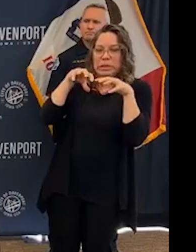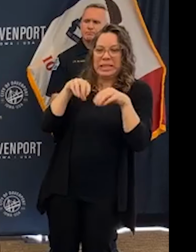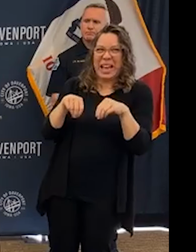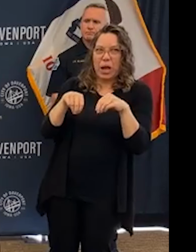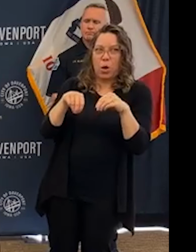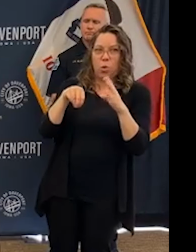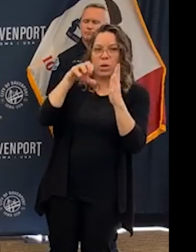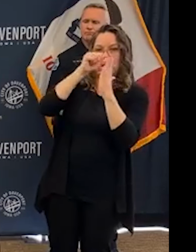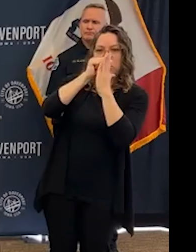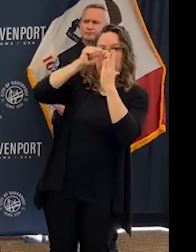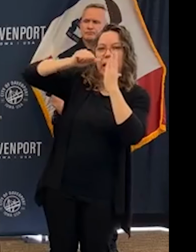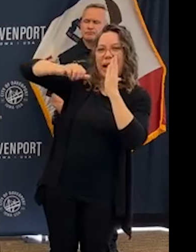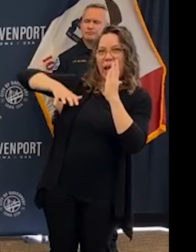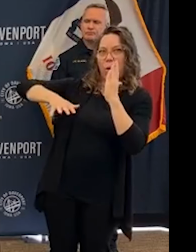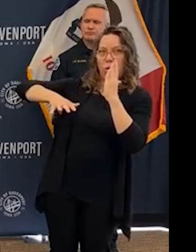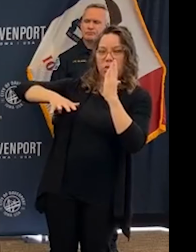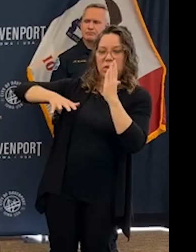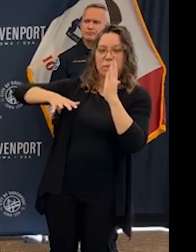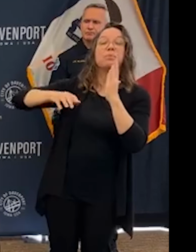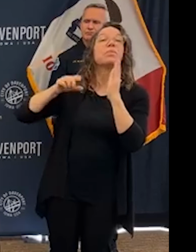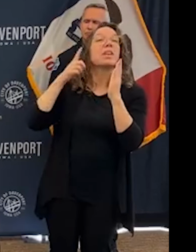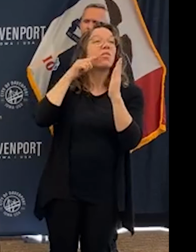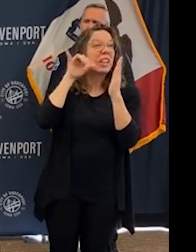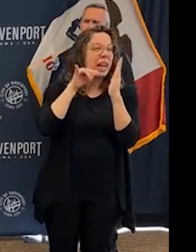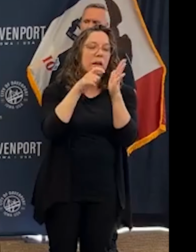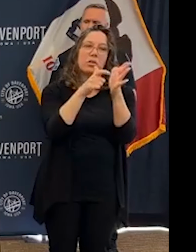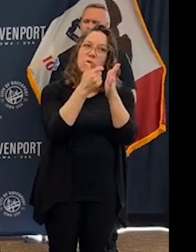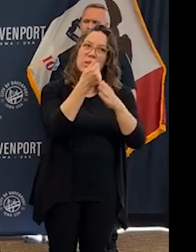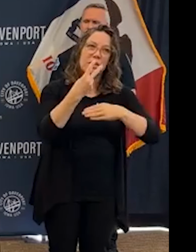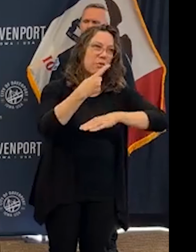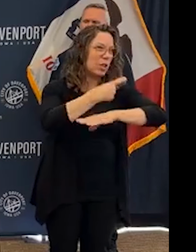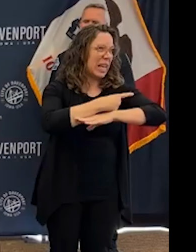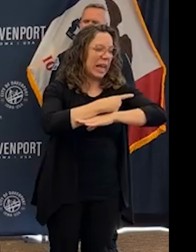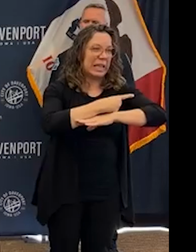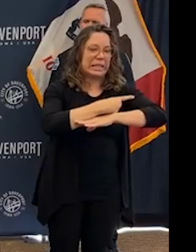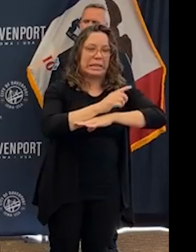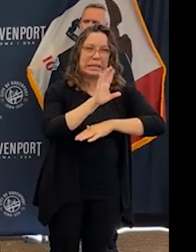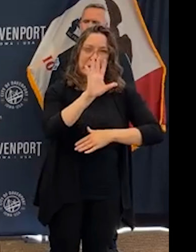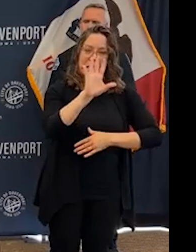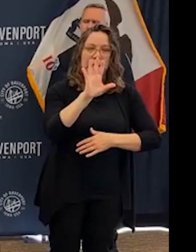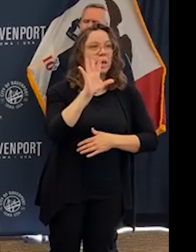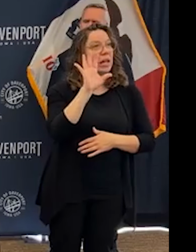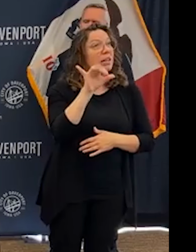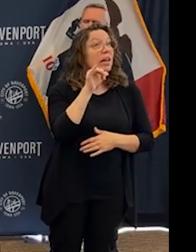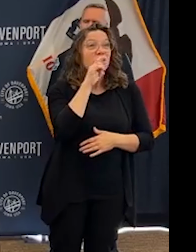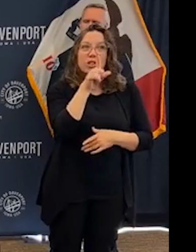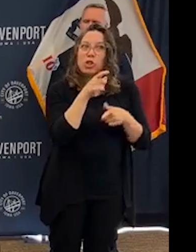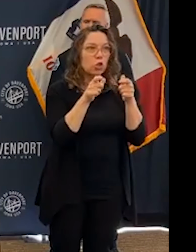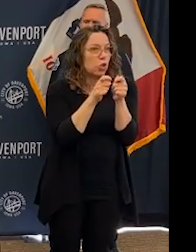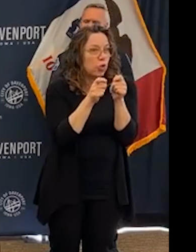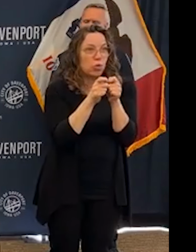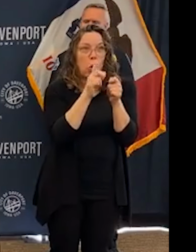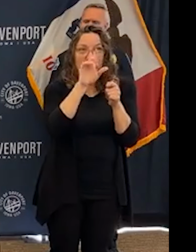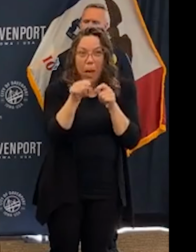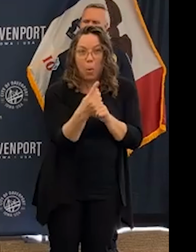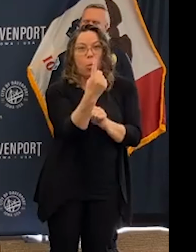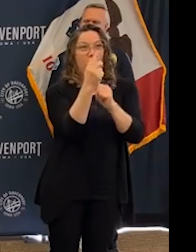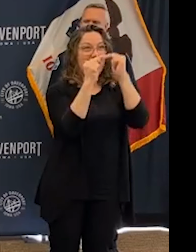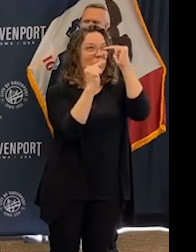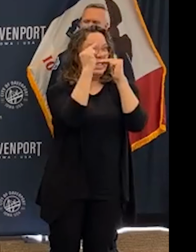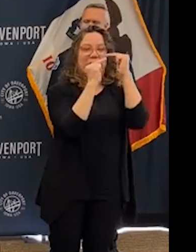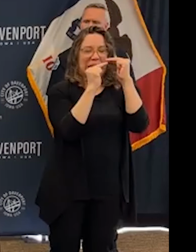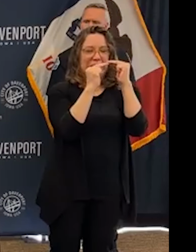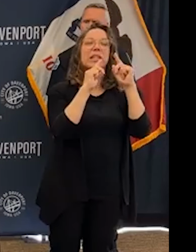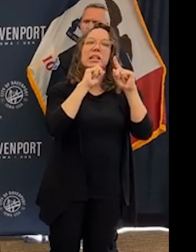of the circuit. And for them, it took several days. That did not just control electrical control to that facility, but